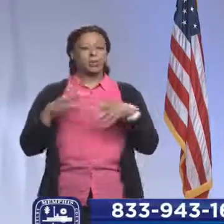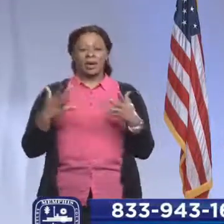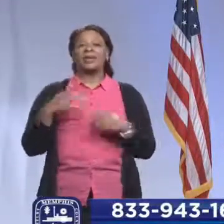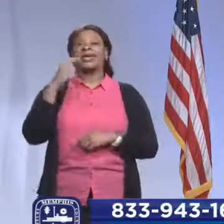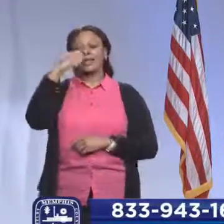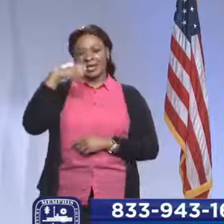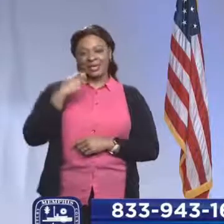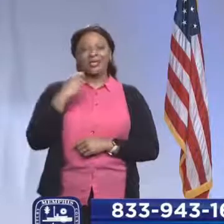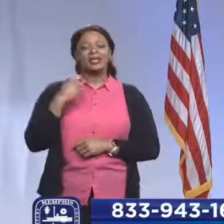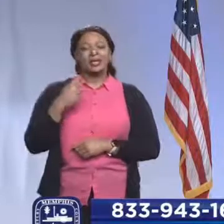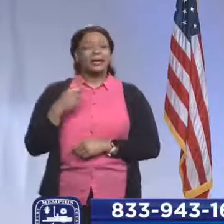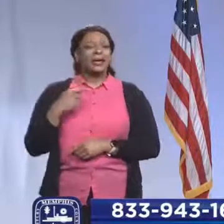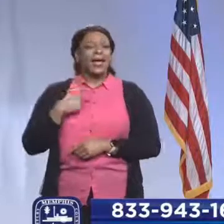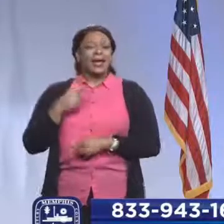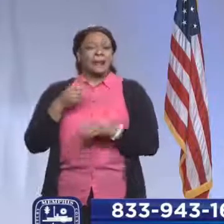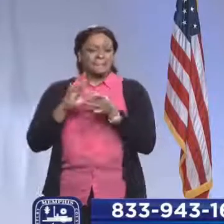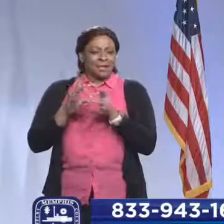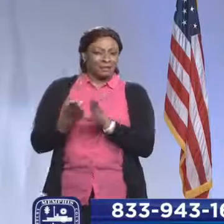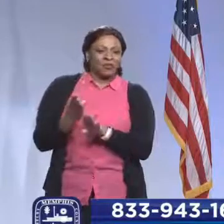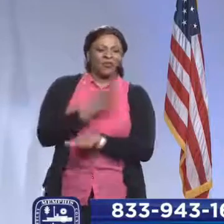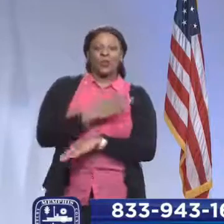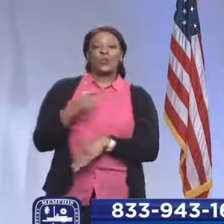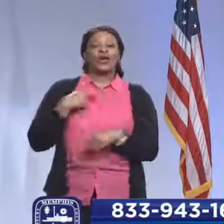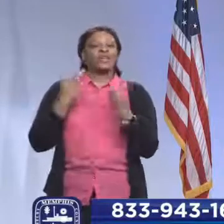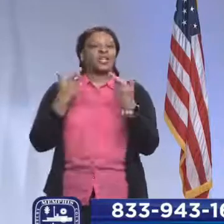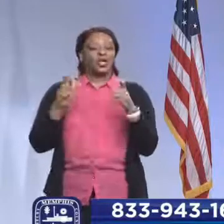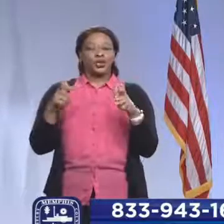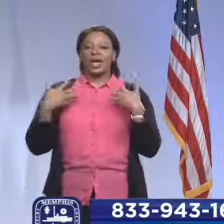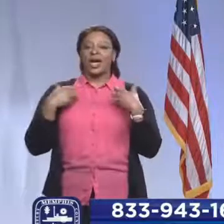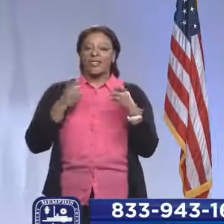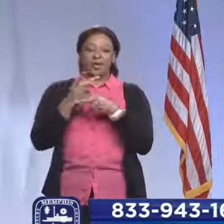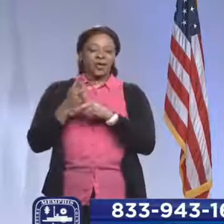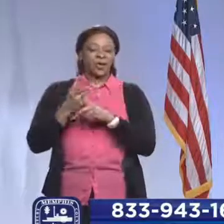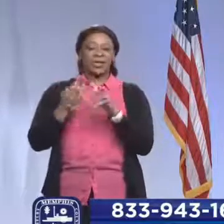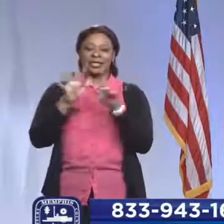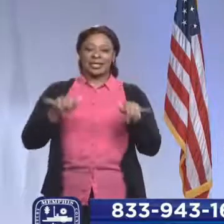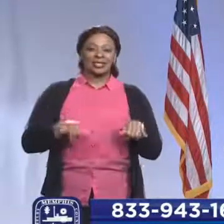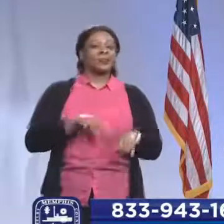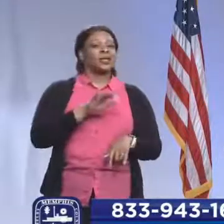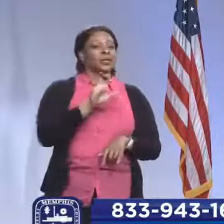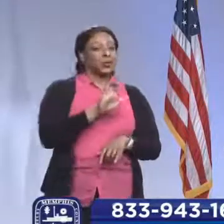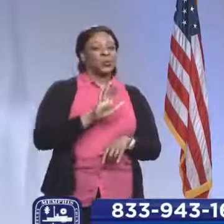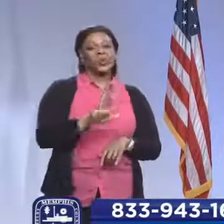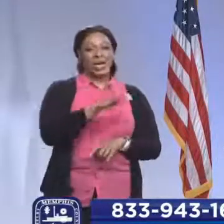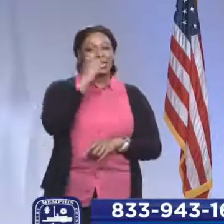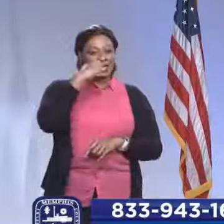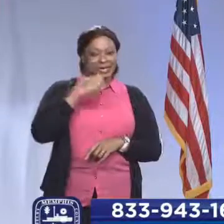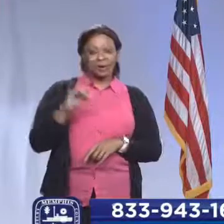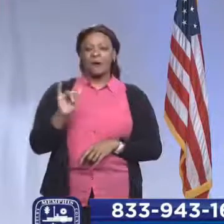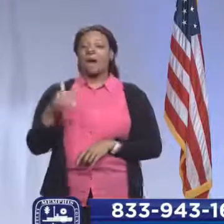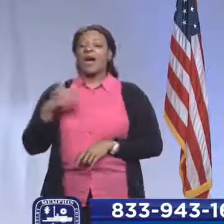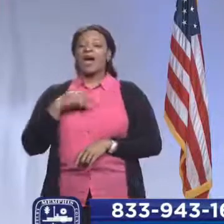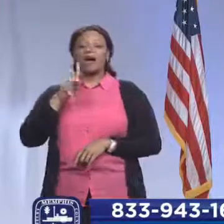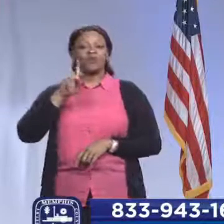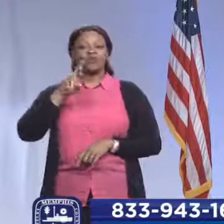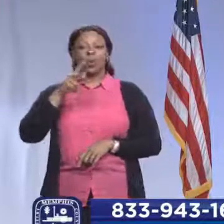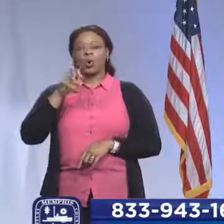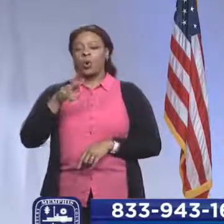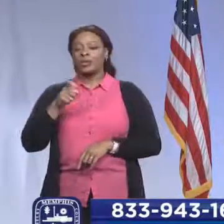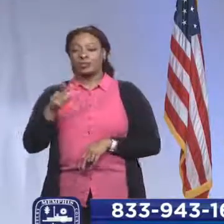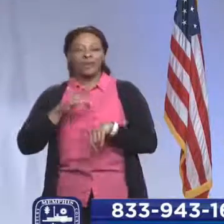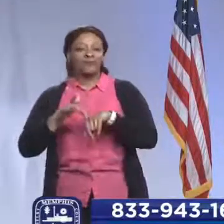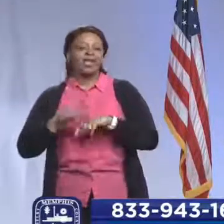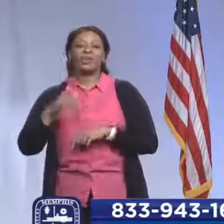As I've noted before, we have big healthcare systems that are doing testing. We also have Kroger doing